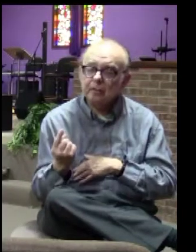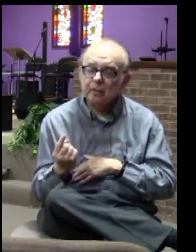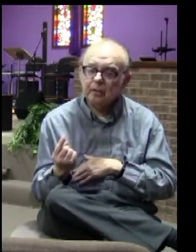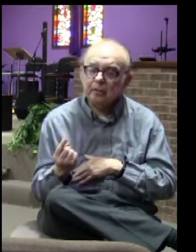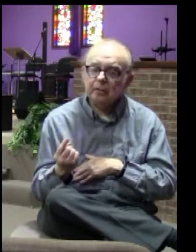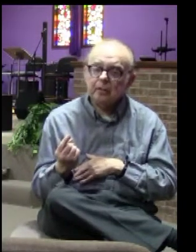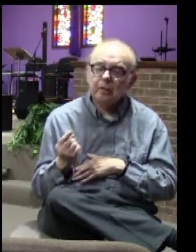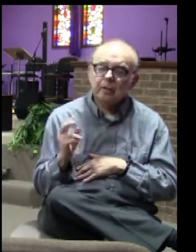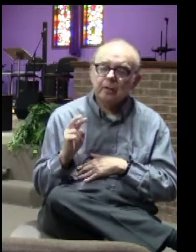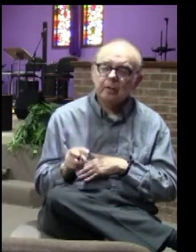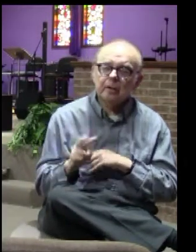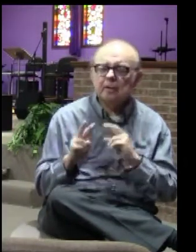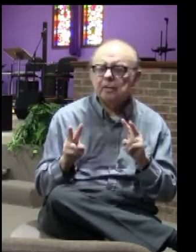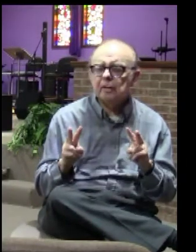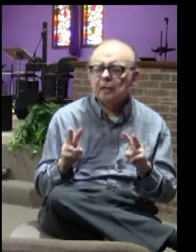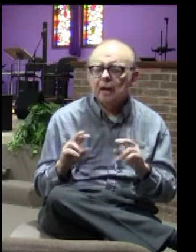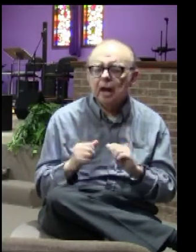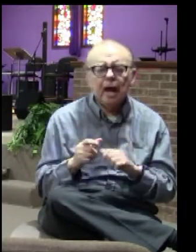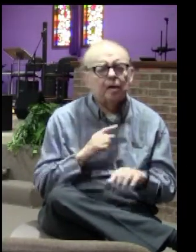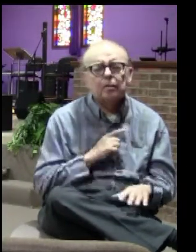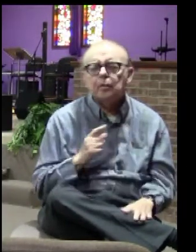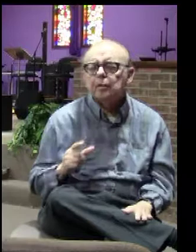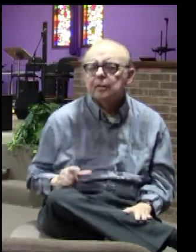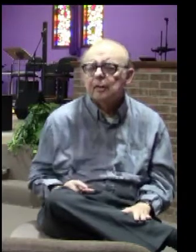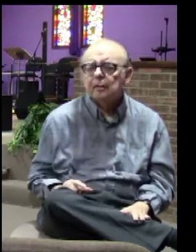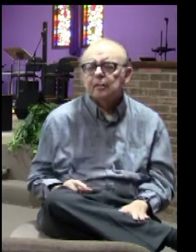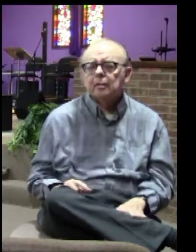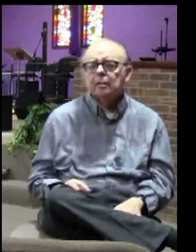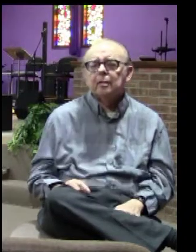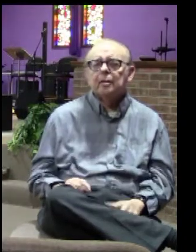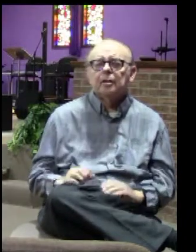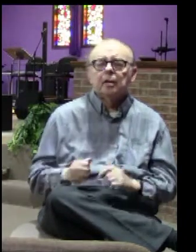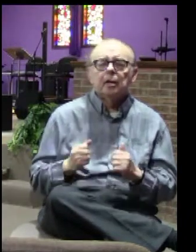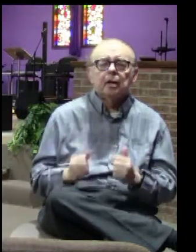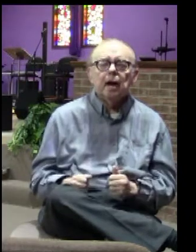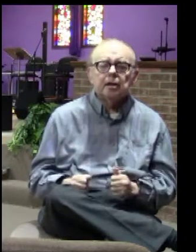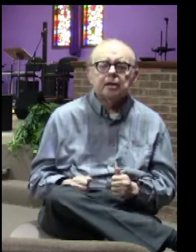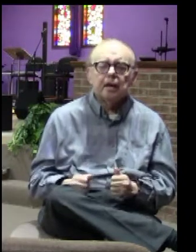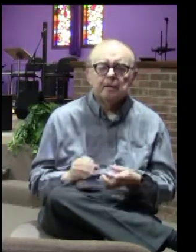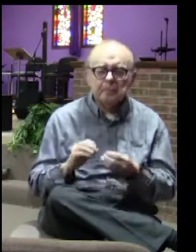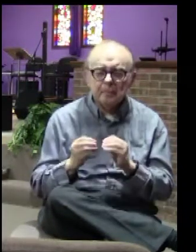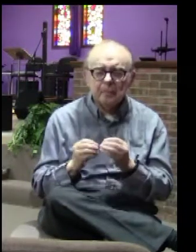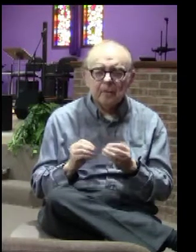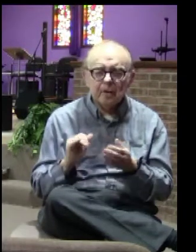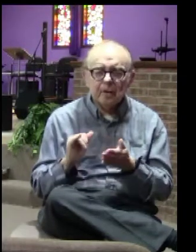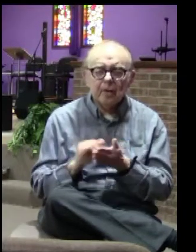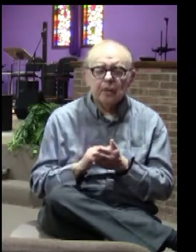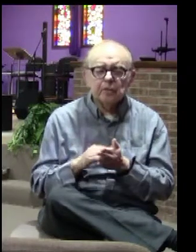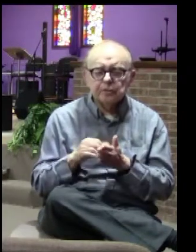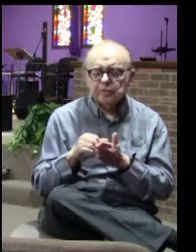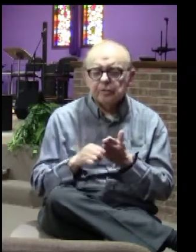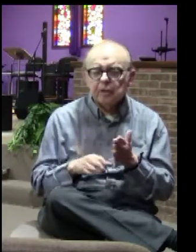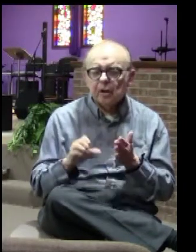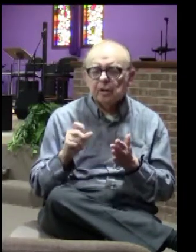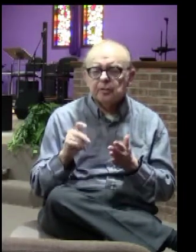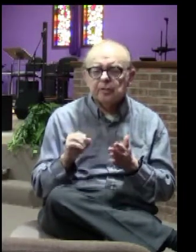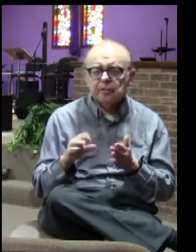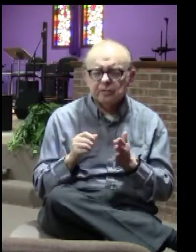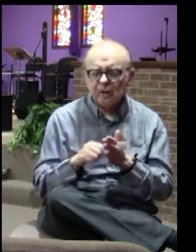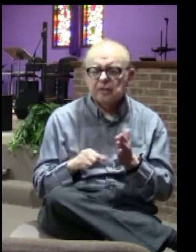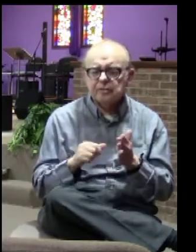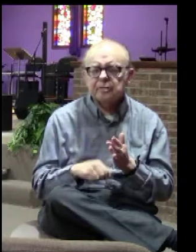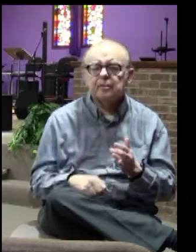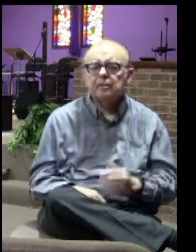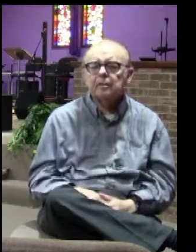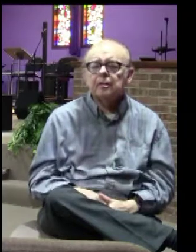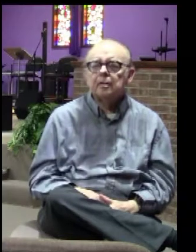And you're still looking, how, Lord? How can I mend those scars?